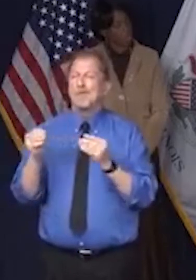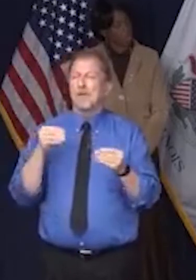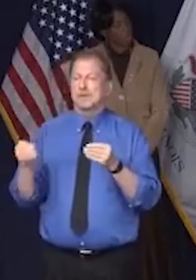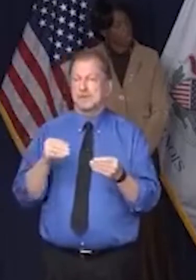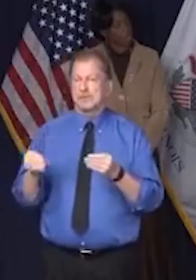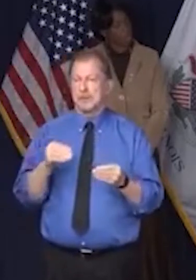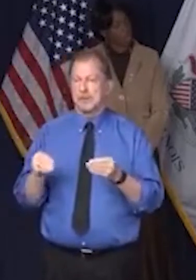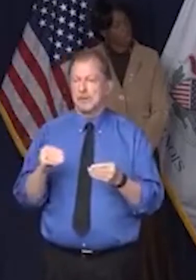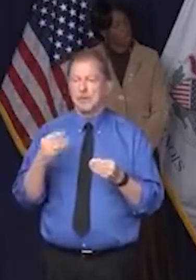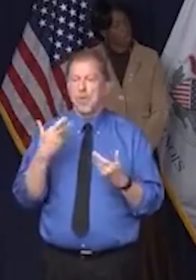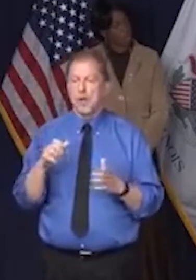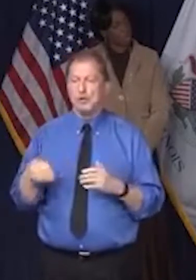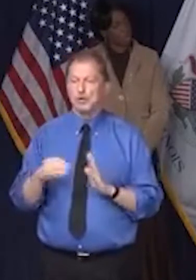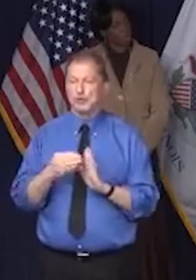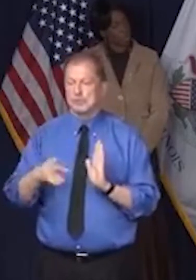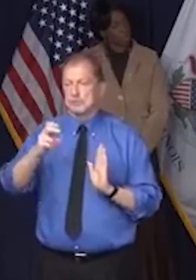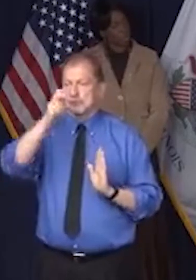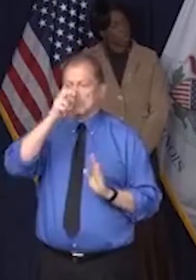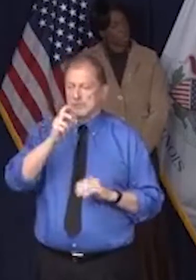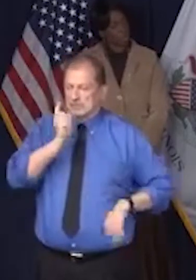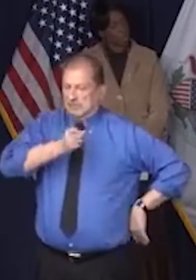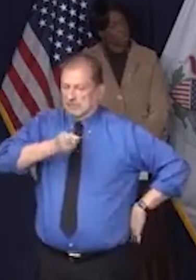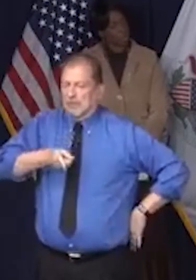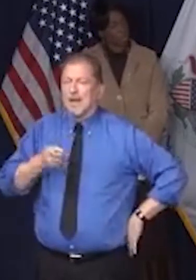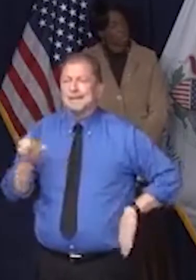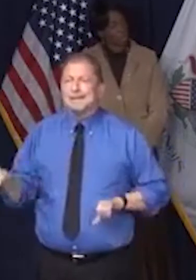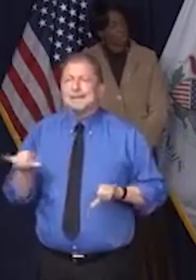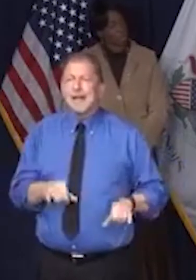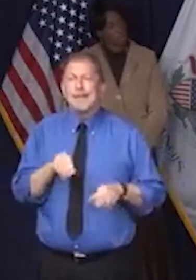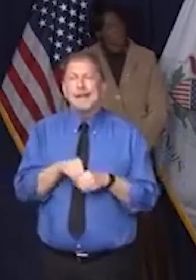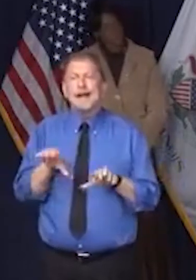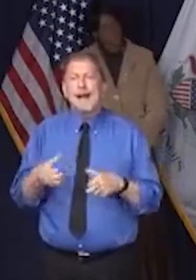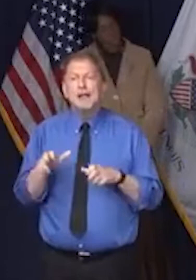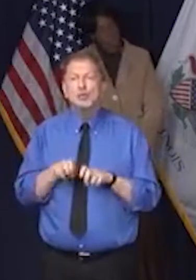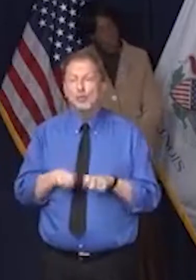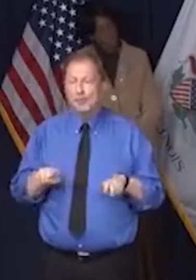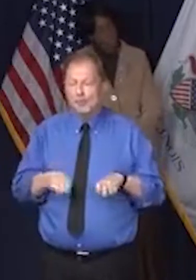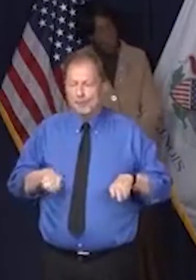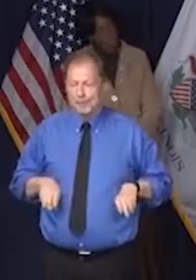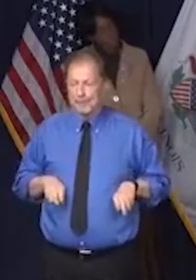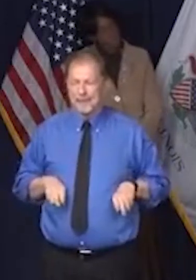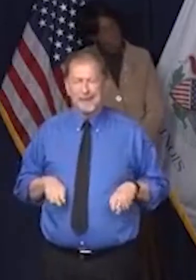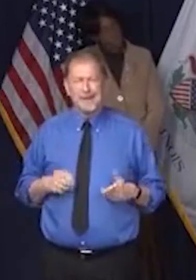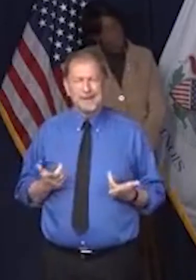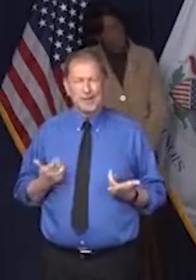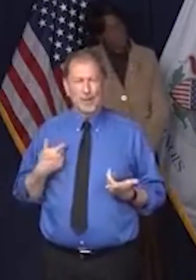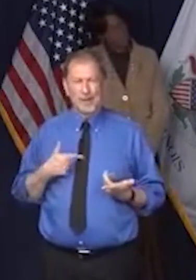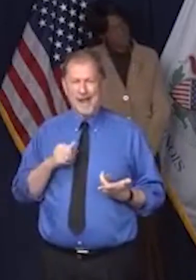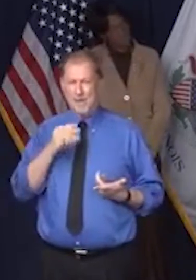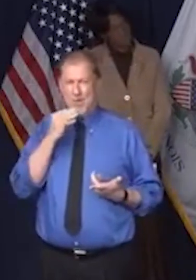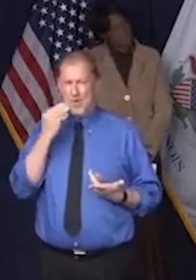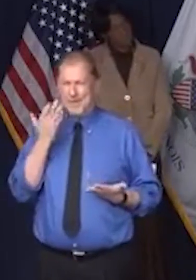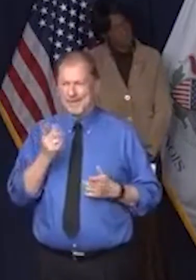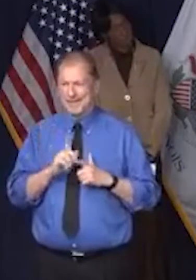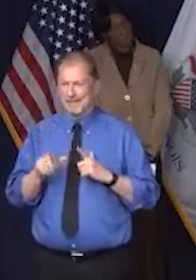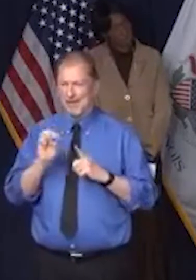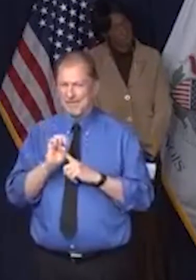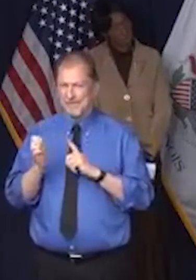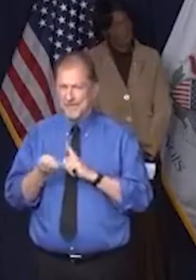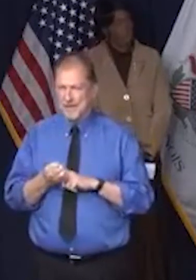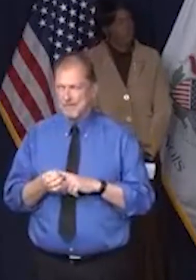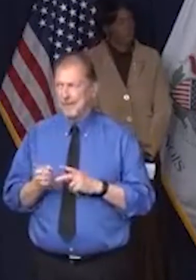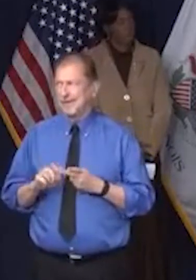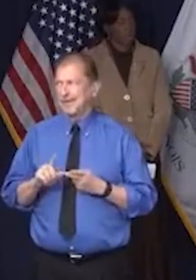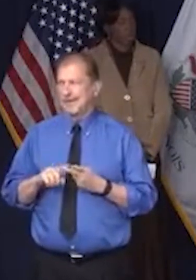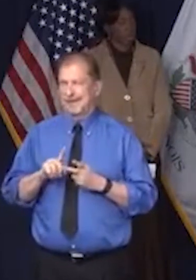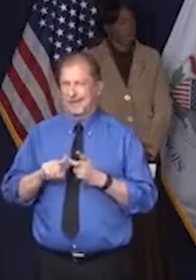and to be treated with enough understanding that teachers are not